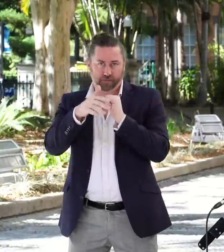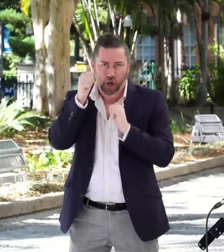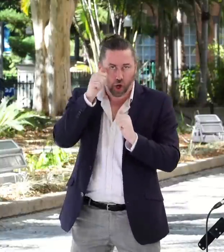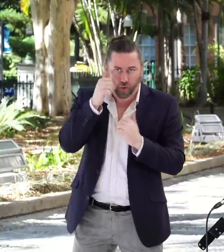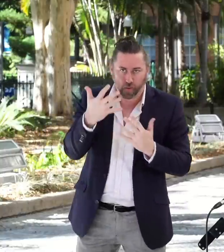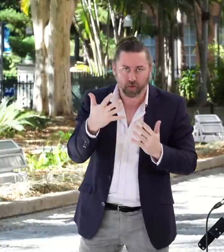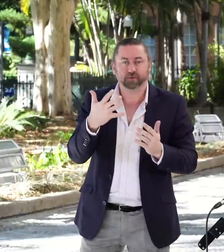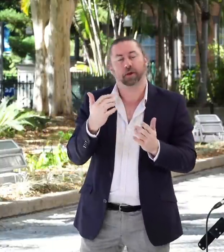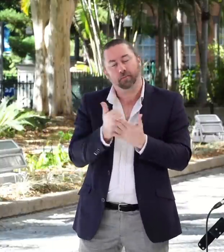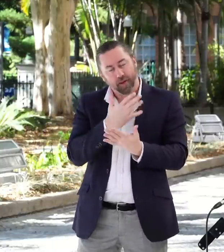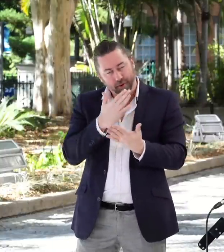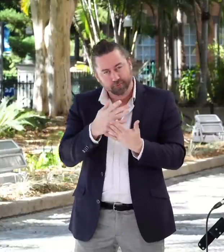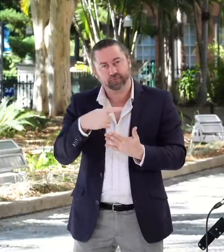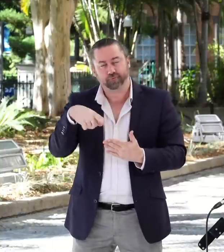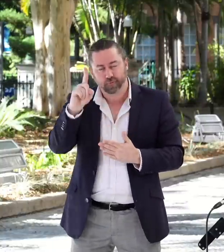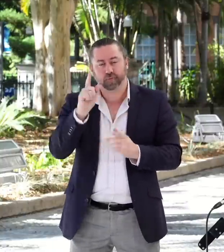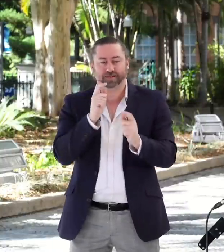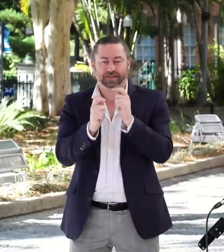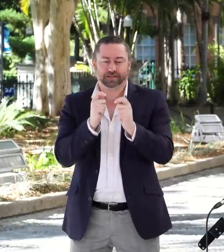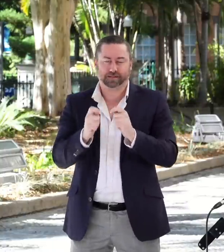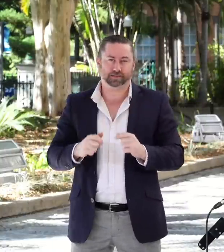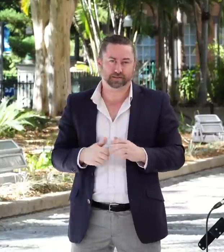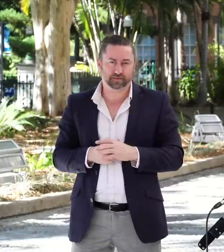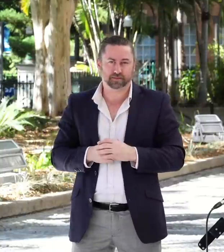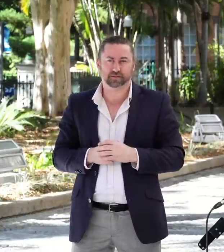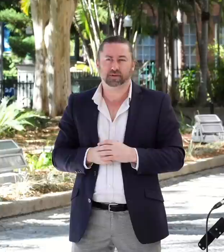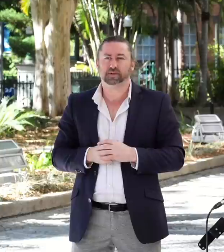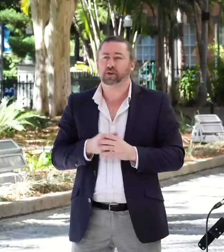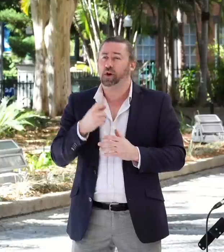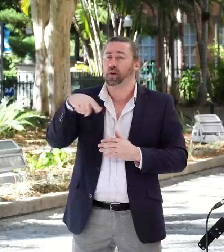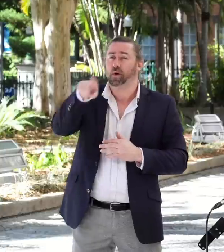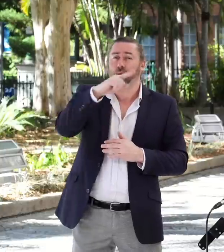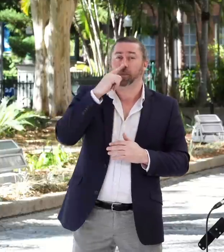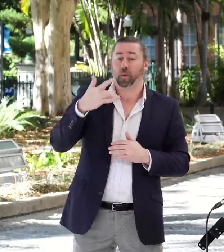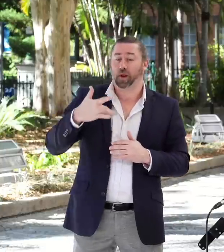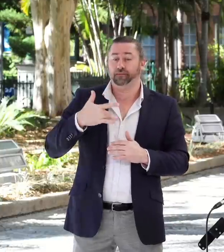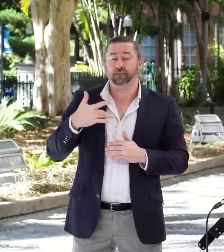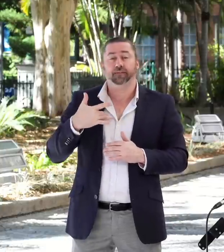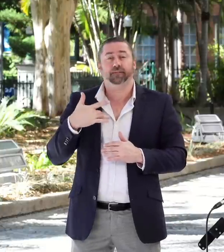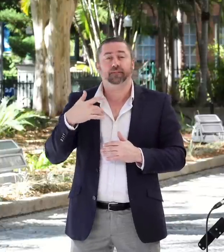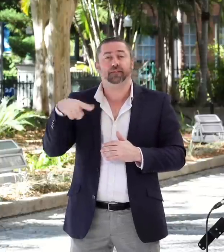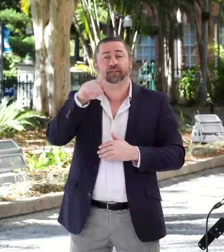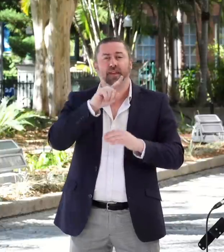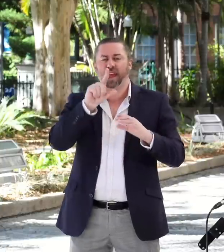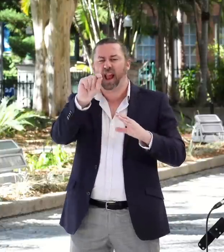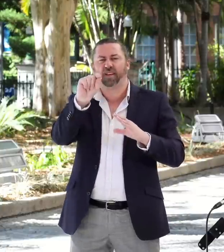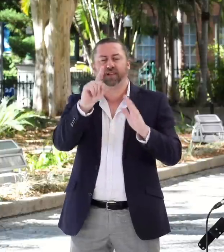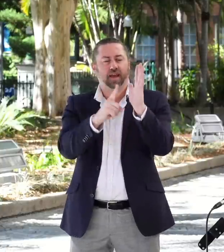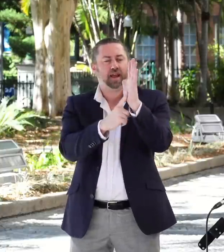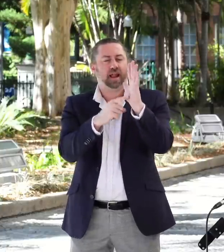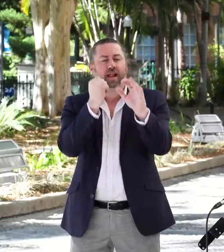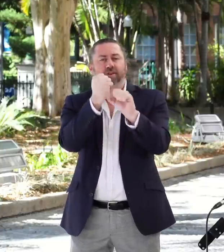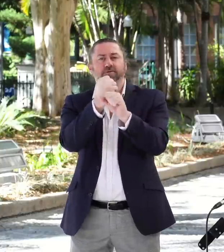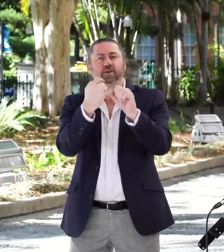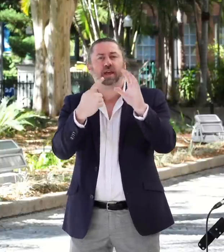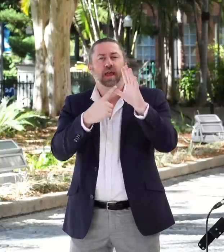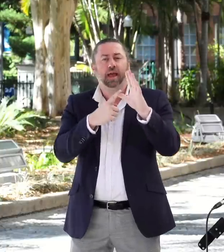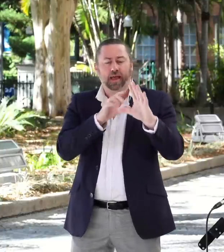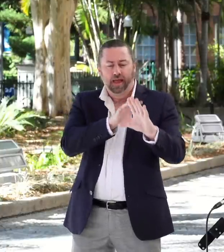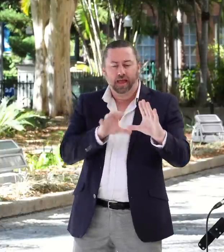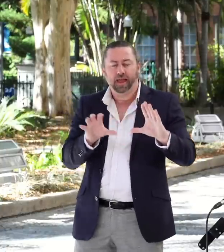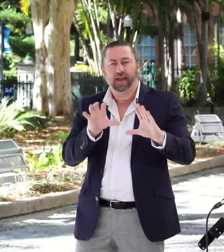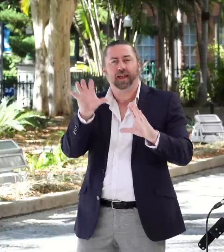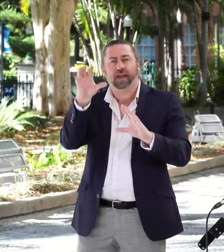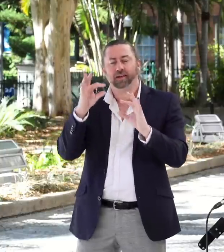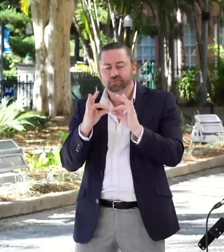your results. I remind all Queenslanders who live in the 11 LGAs in southeast Queensland, mandatory masks are